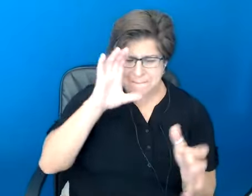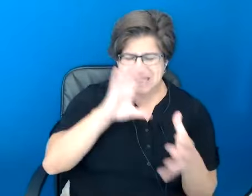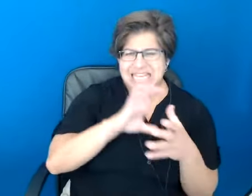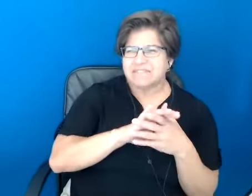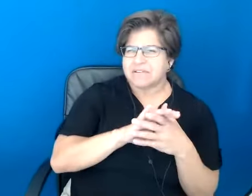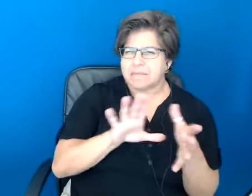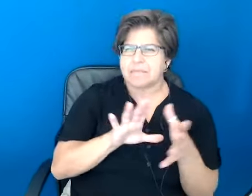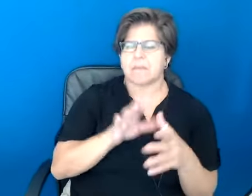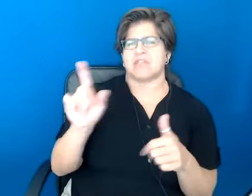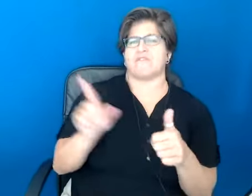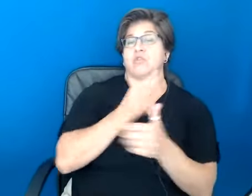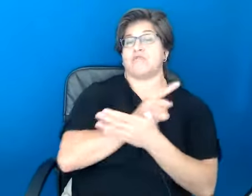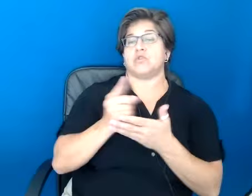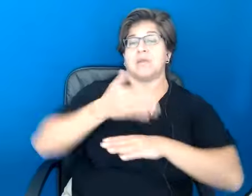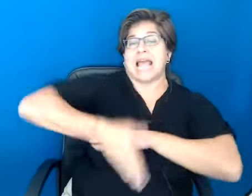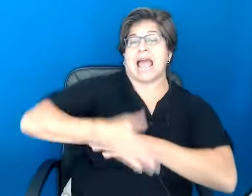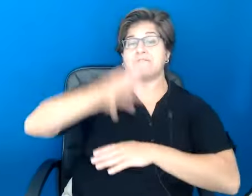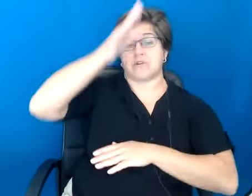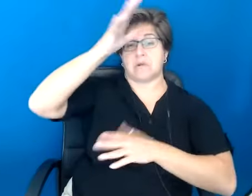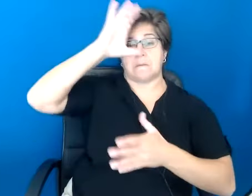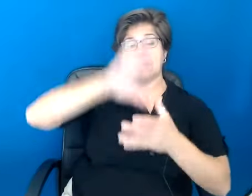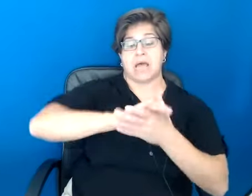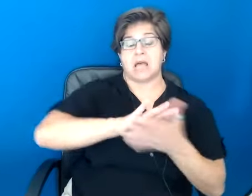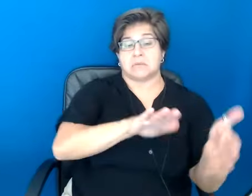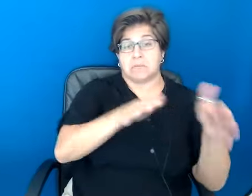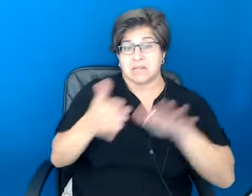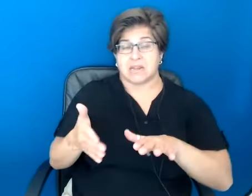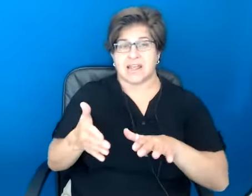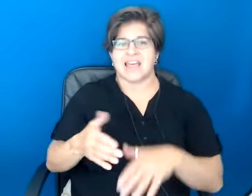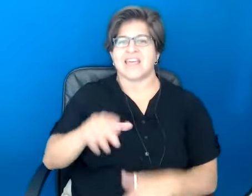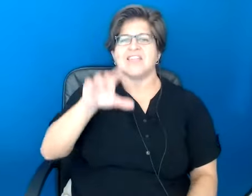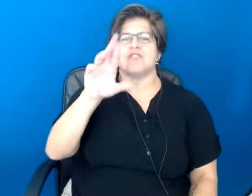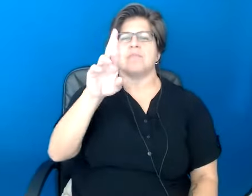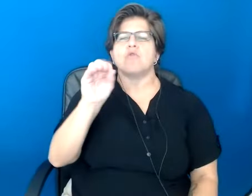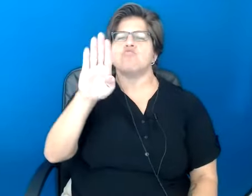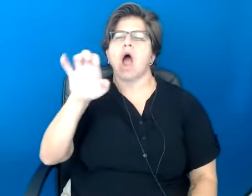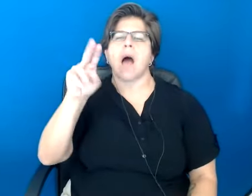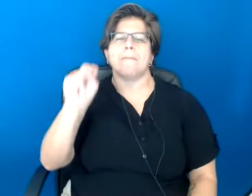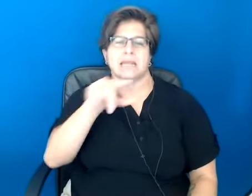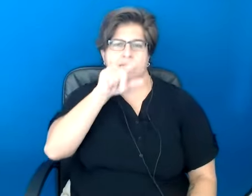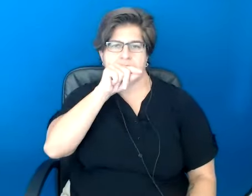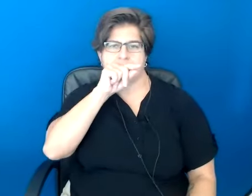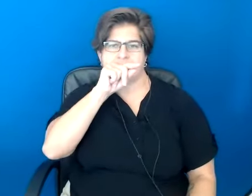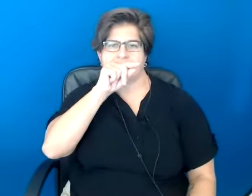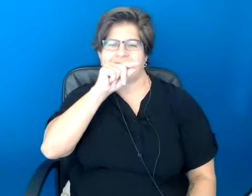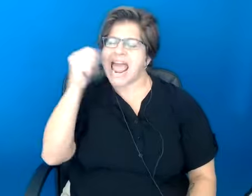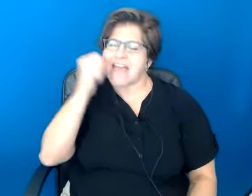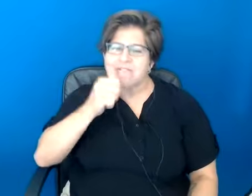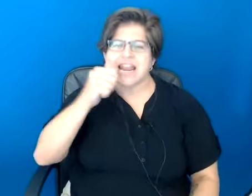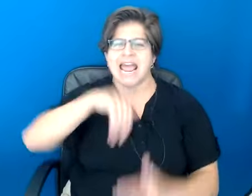that. But I kind of believe in robins and things. I know some people do, some people don't. But for the first week my husband died,